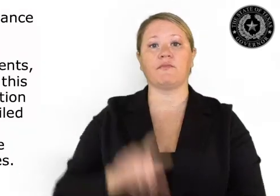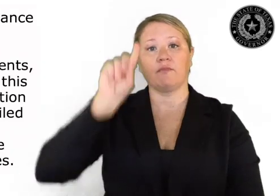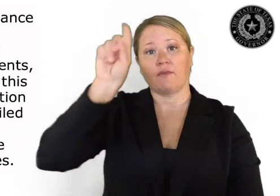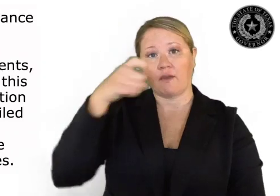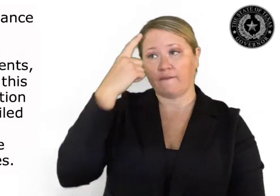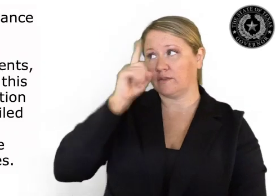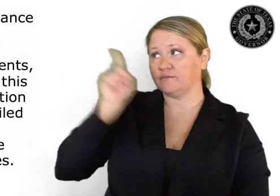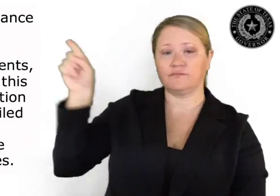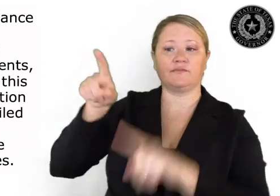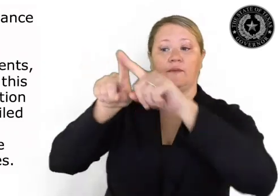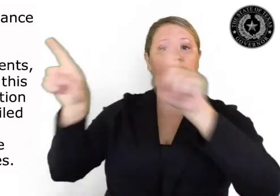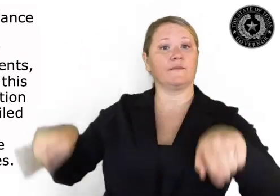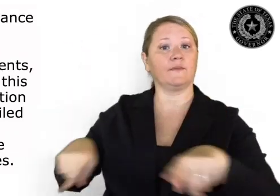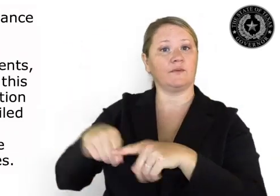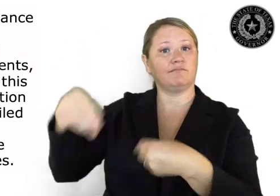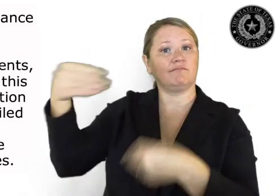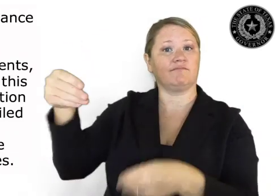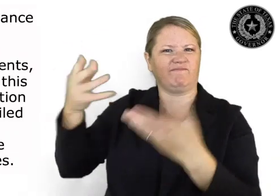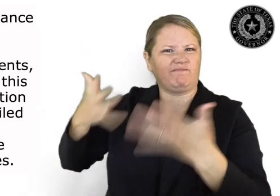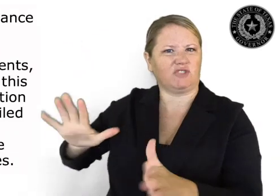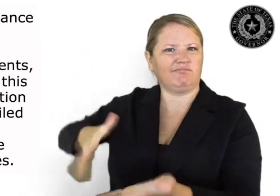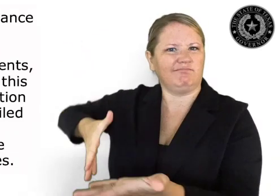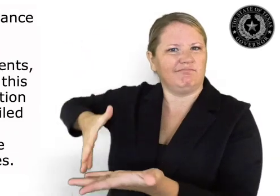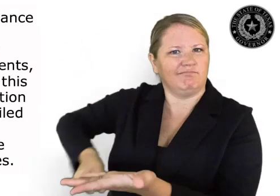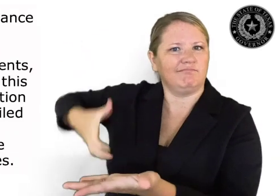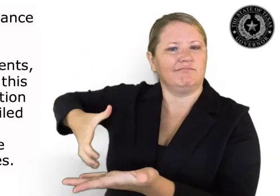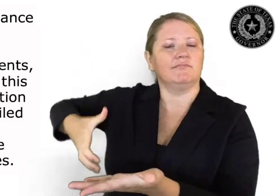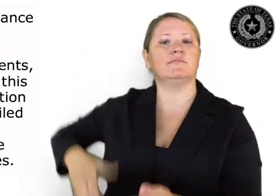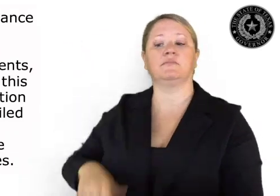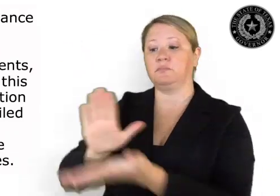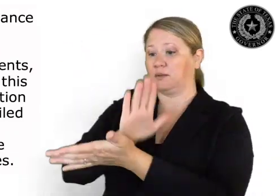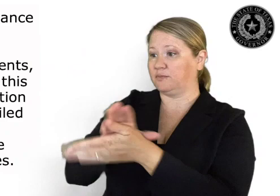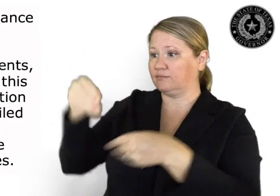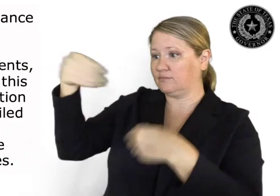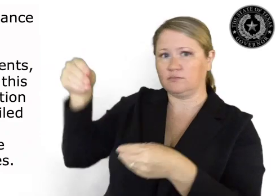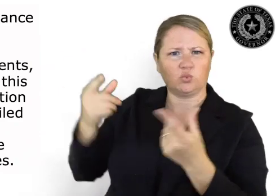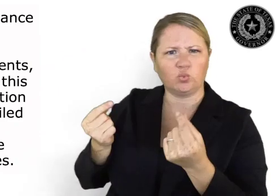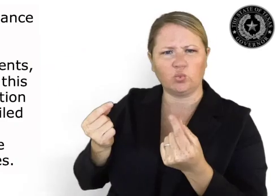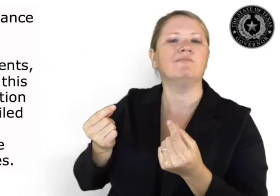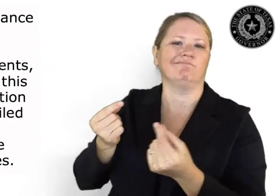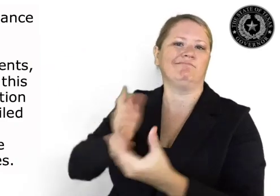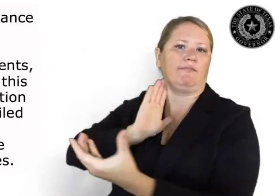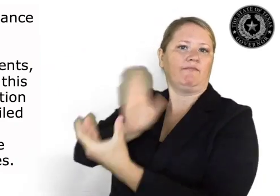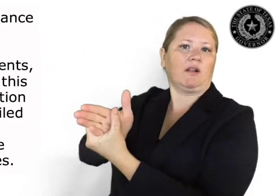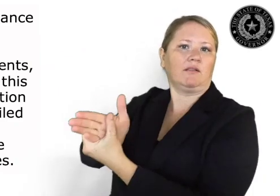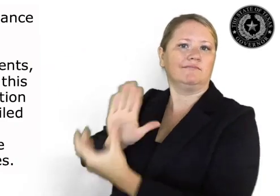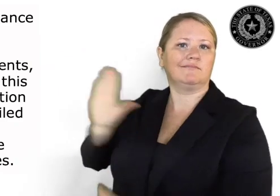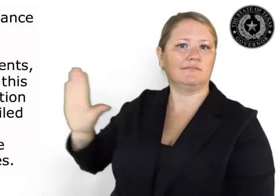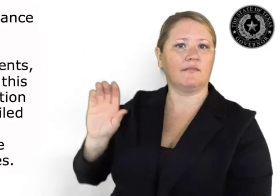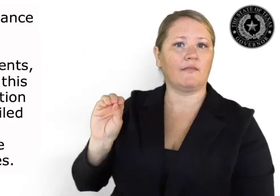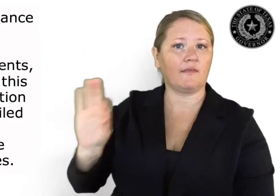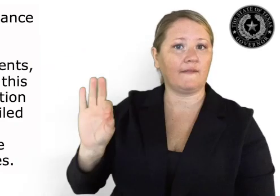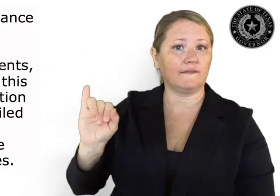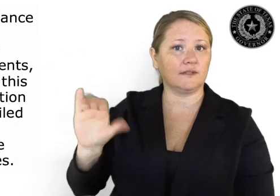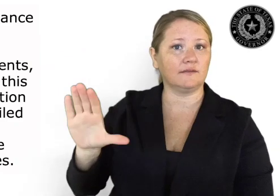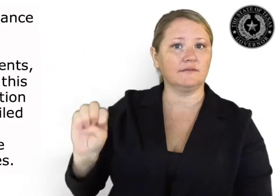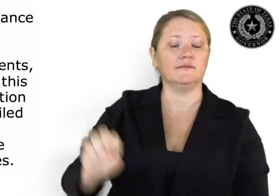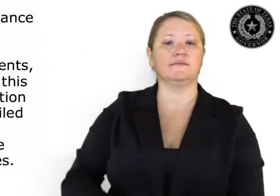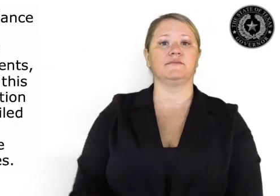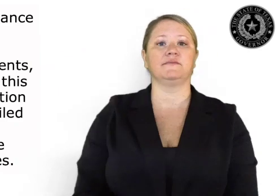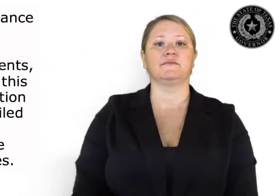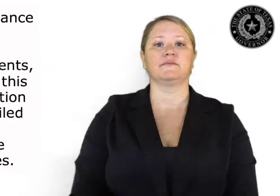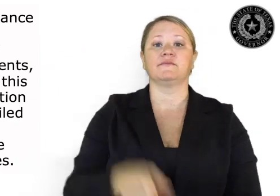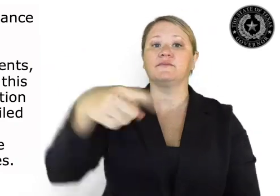In accordance with the statutory requirements, copies of this proclamation shall be filed with the applicable authorities.